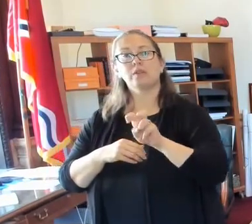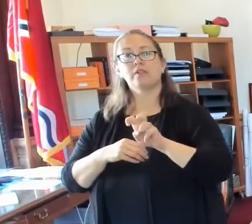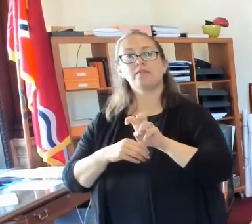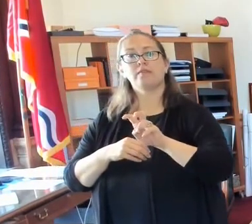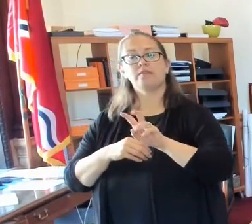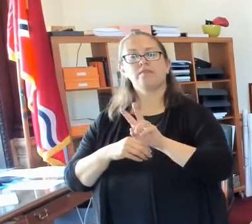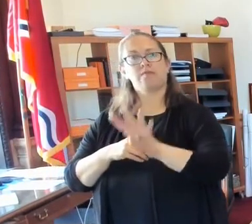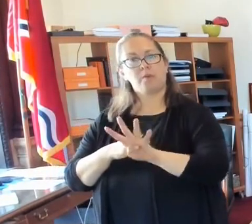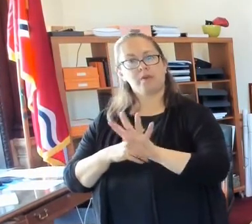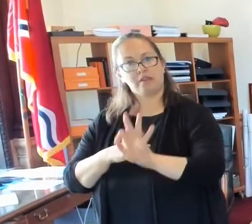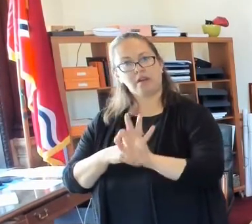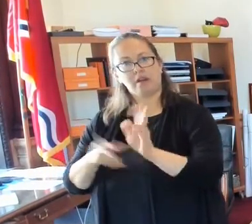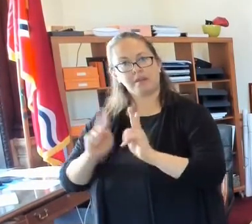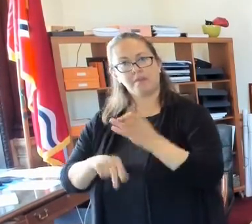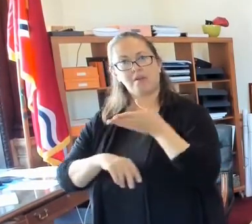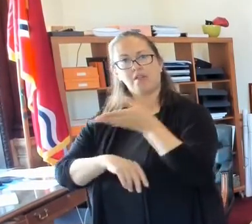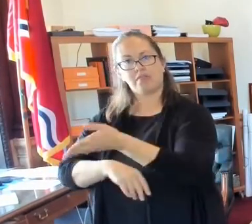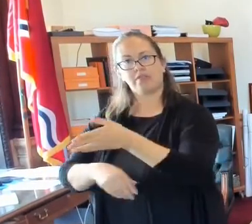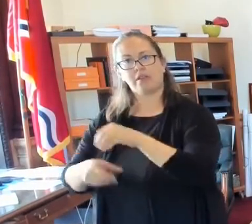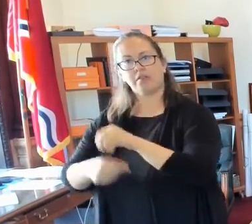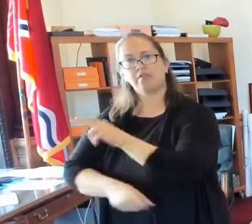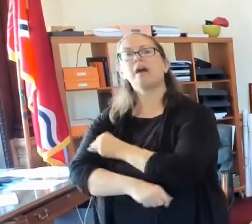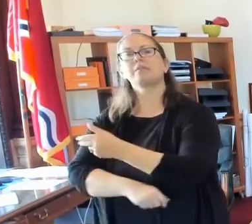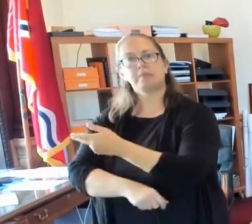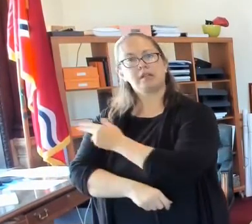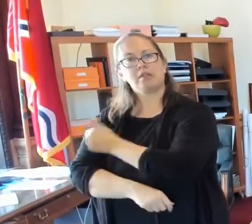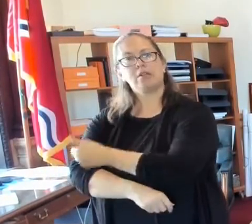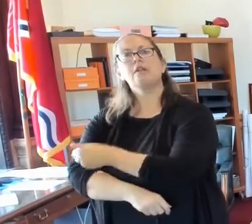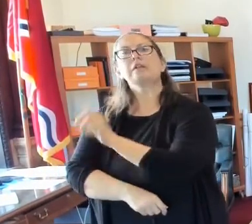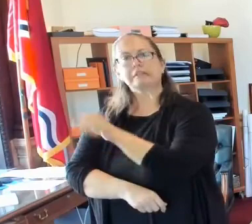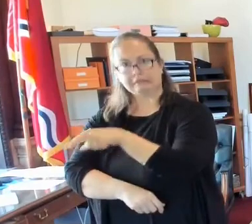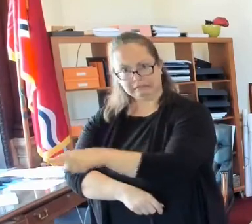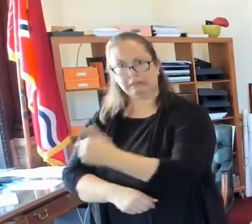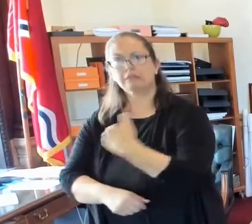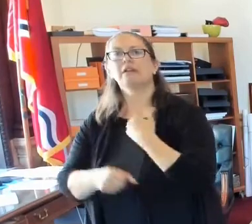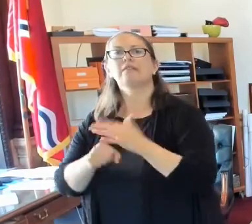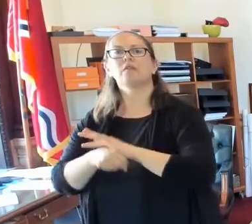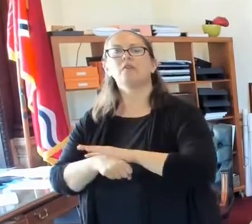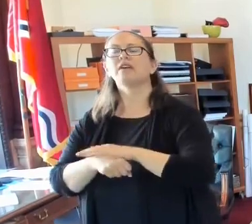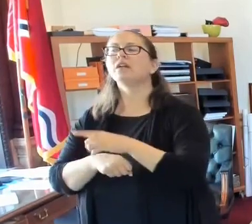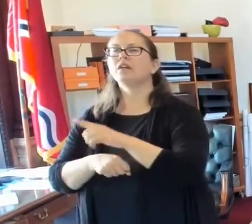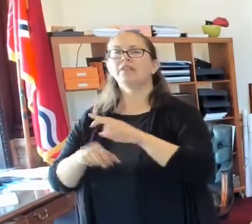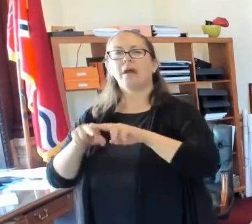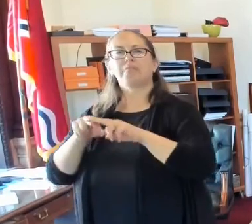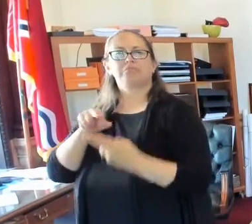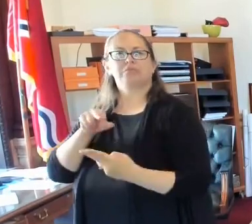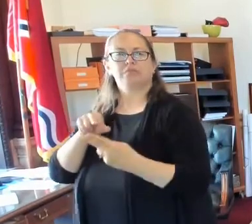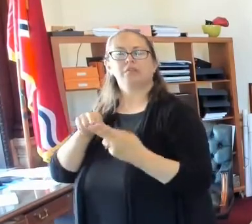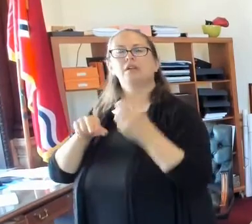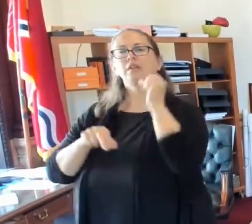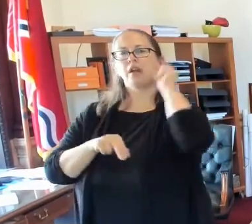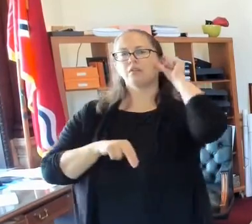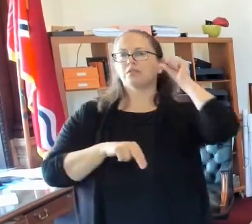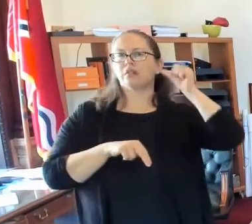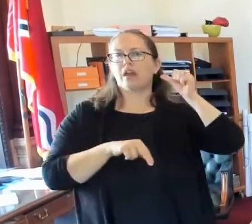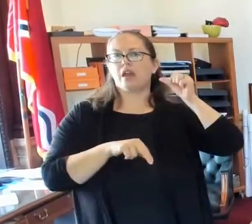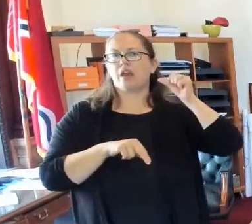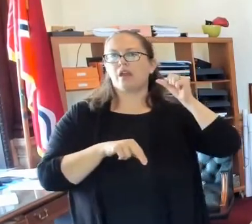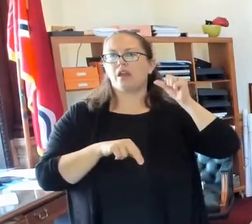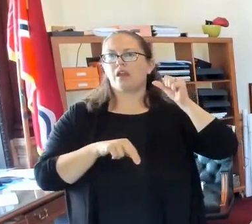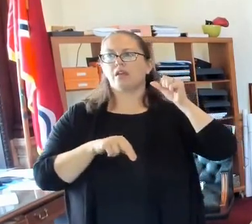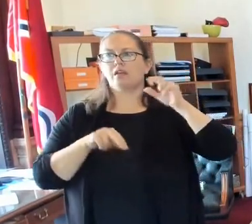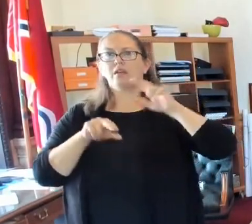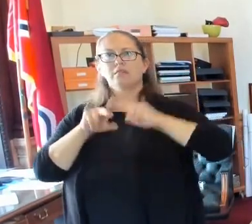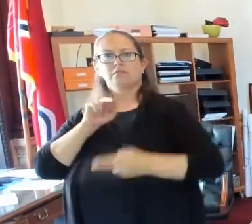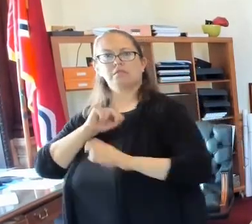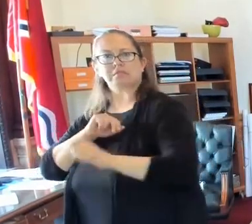hospital right now, confirmed cases. That is down, it's down 10 from yesterday. So that is